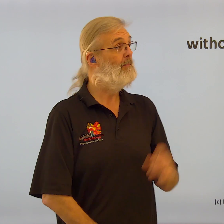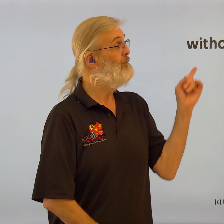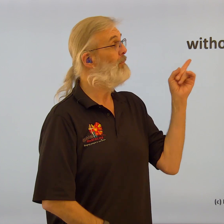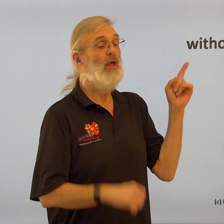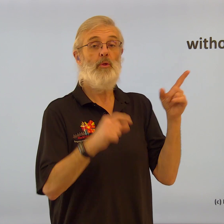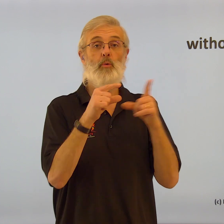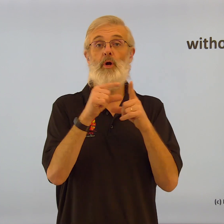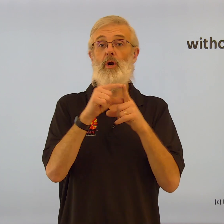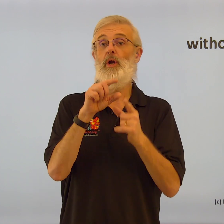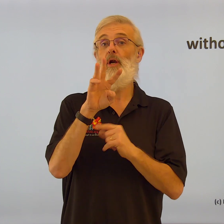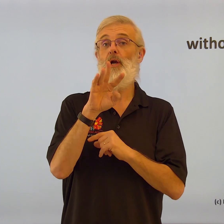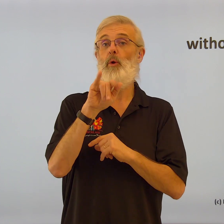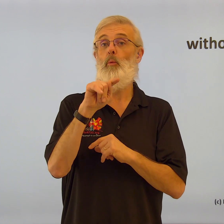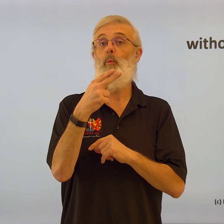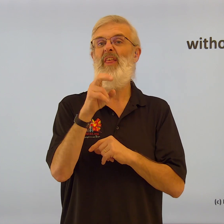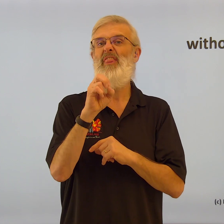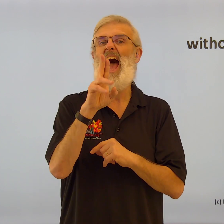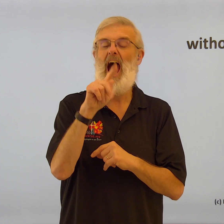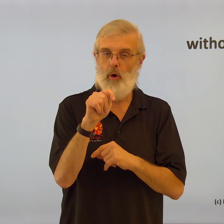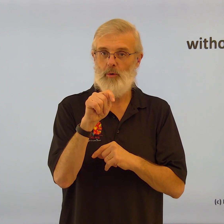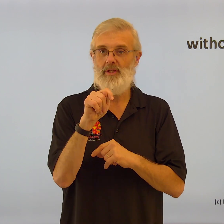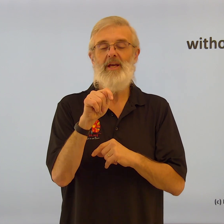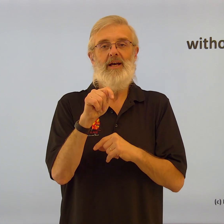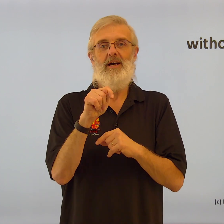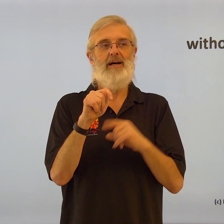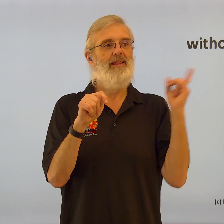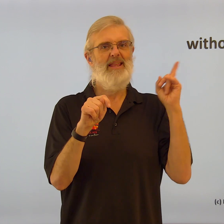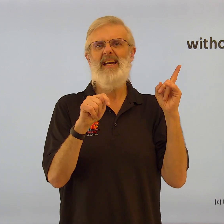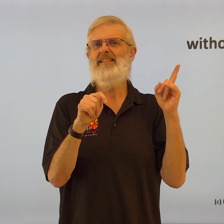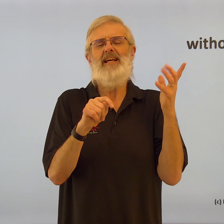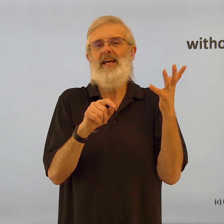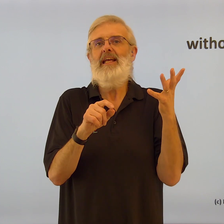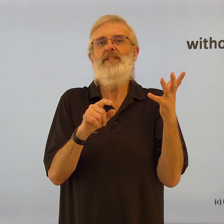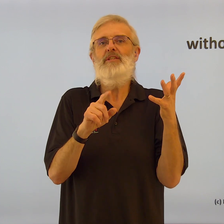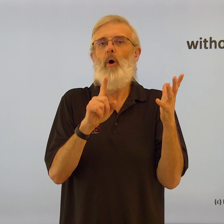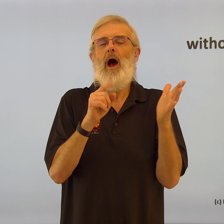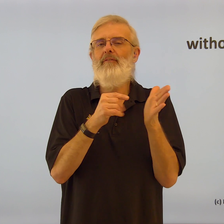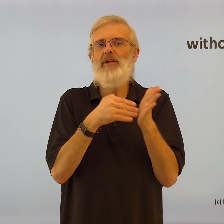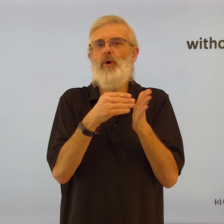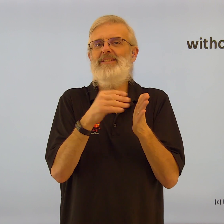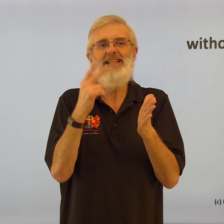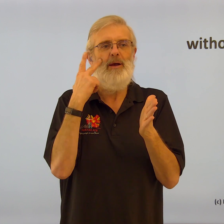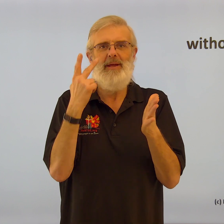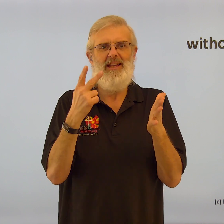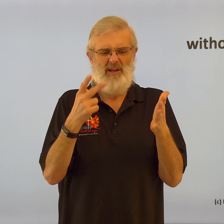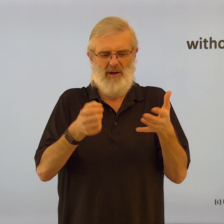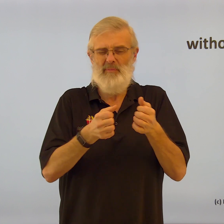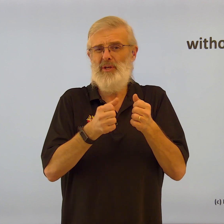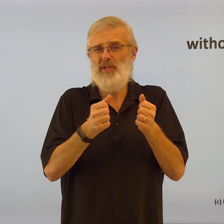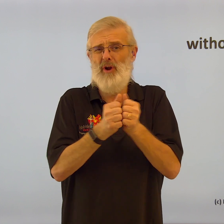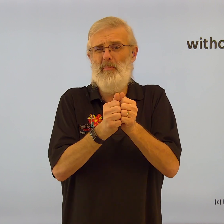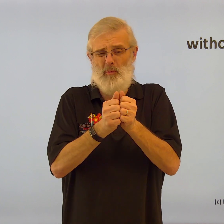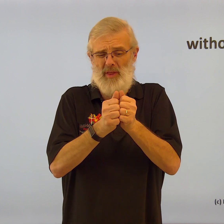The word without, this is, you often don't see, I mean, you could drop without,